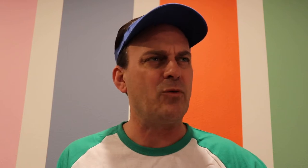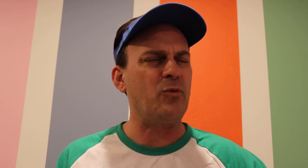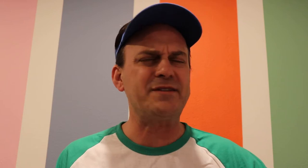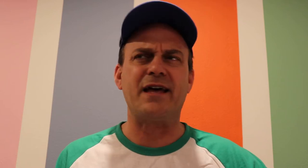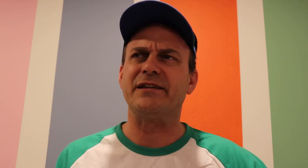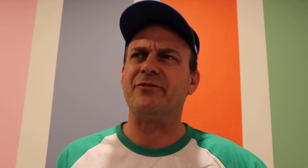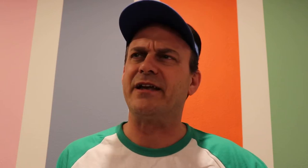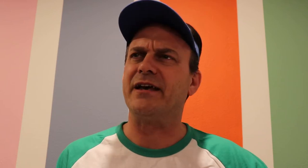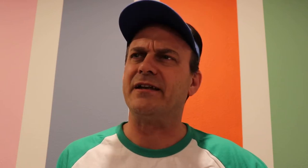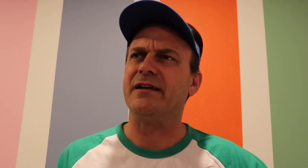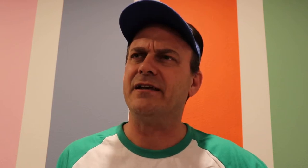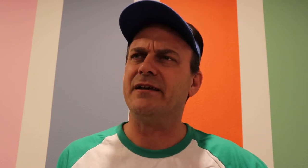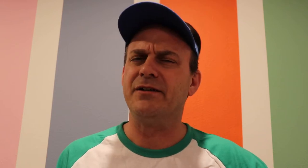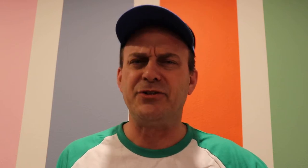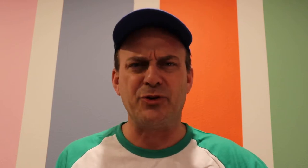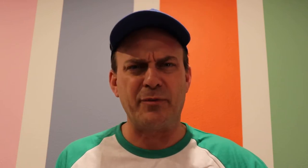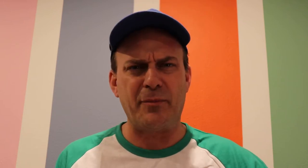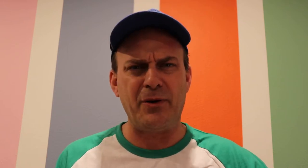What was that letter again? Do you remember?